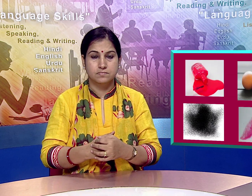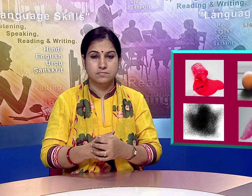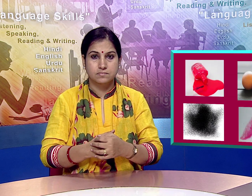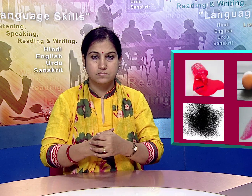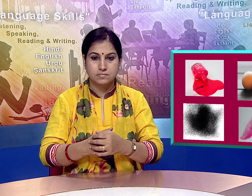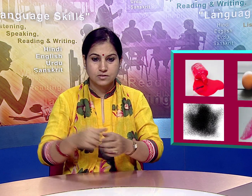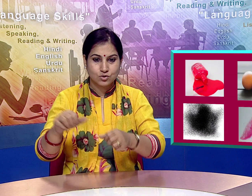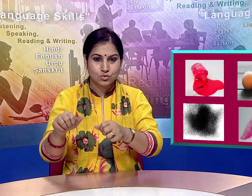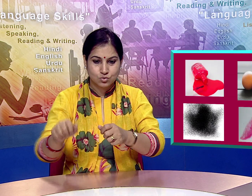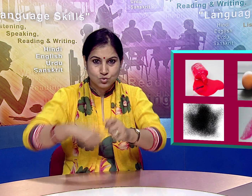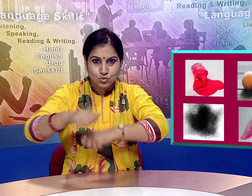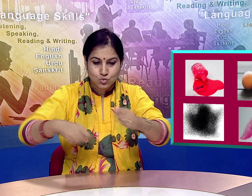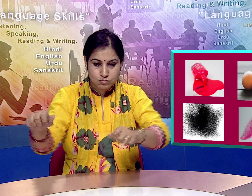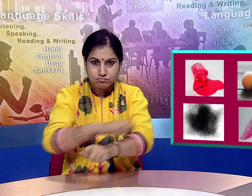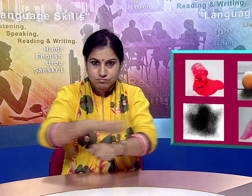shoe polish,